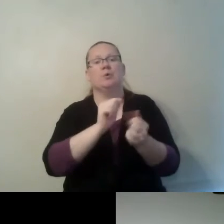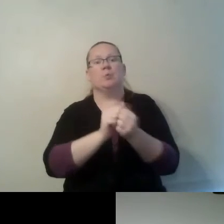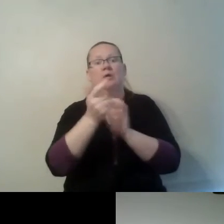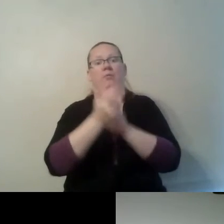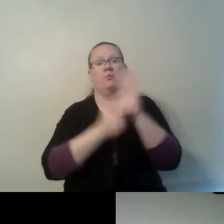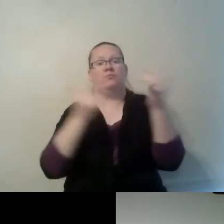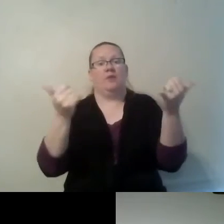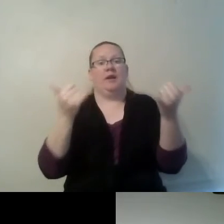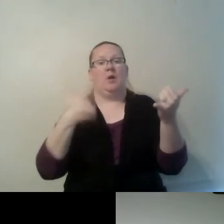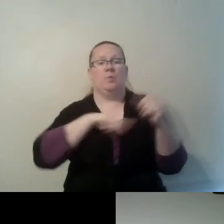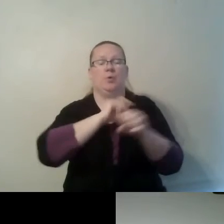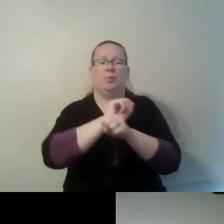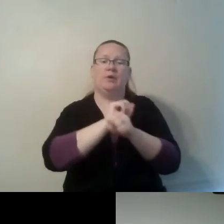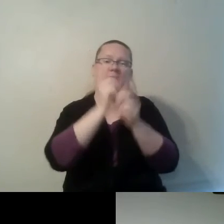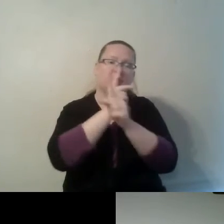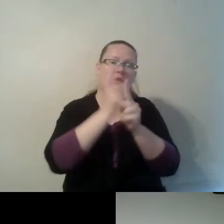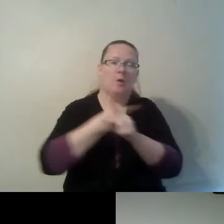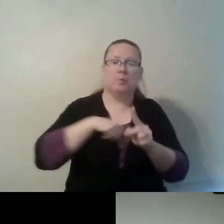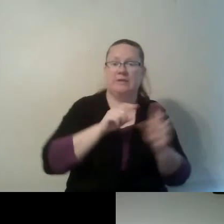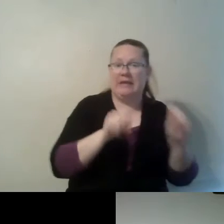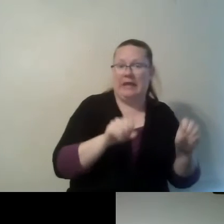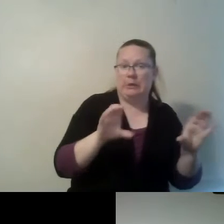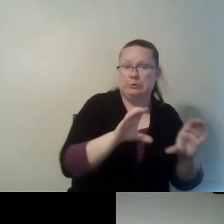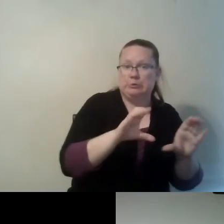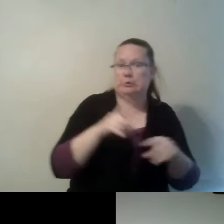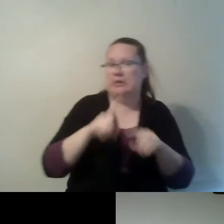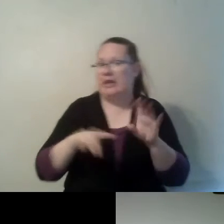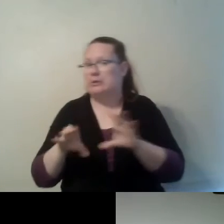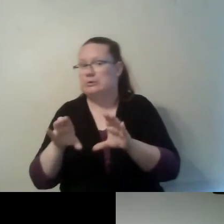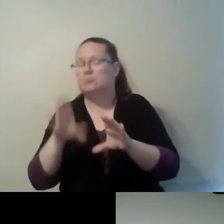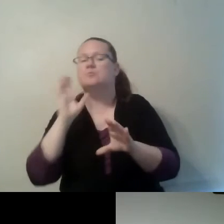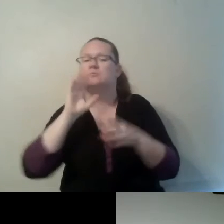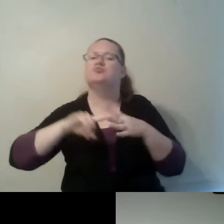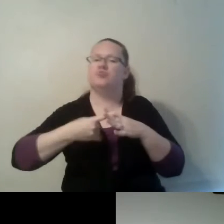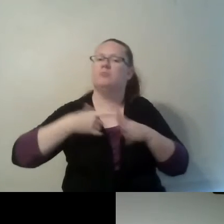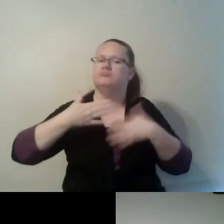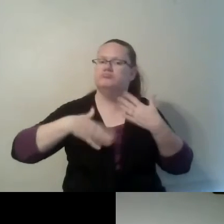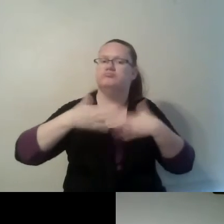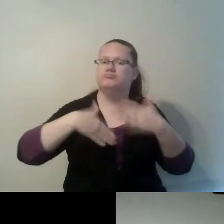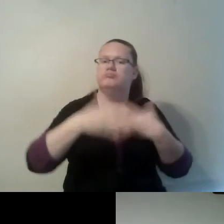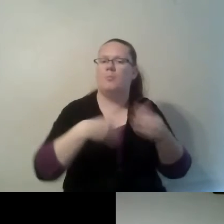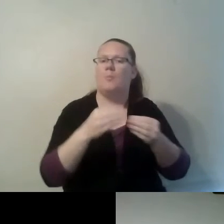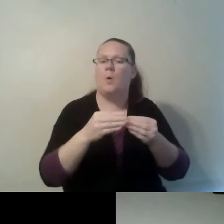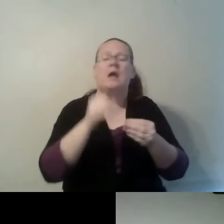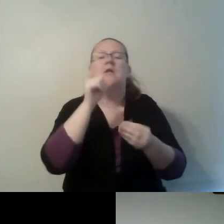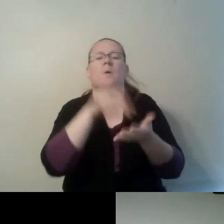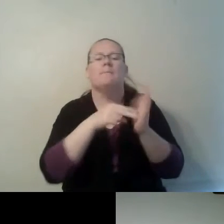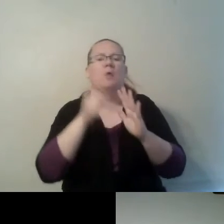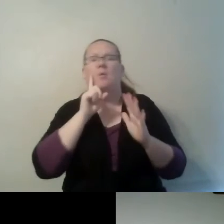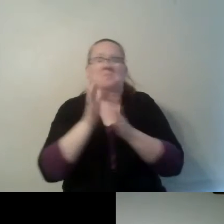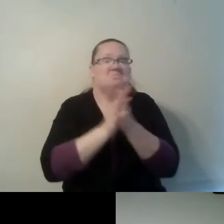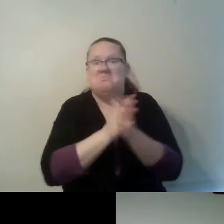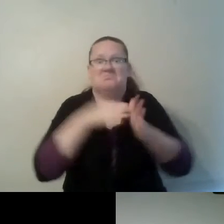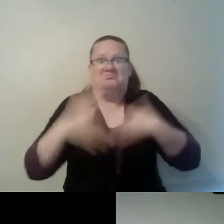out what we can and cannot do. And we're going to start moving that forward. I don't want to say aggressively, but we need to make sure